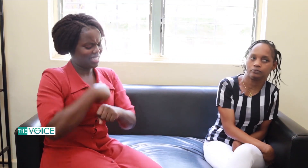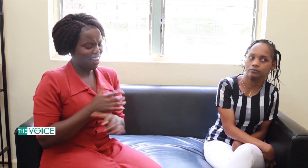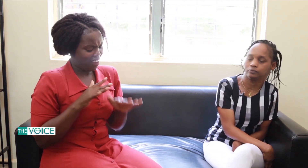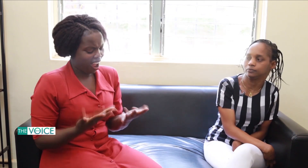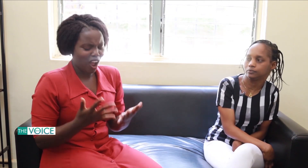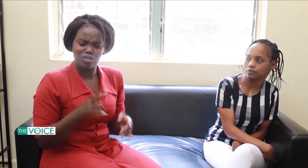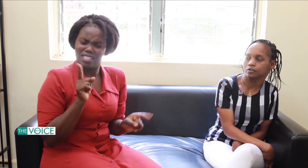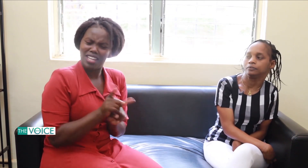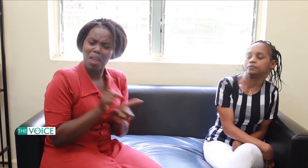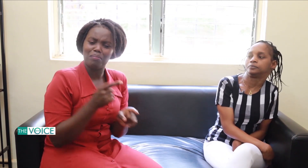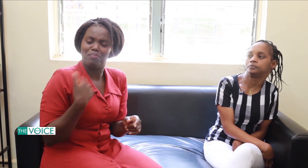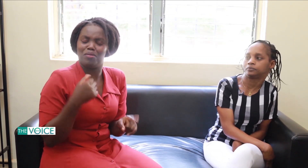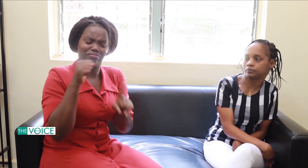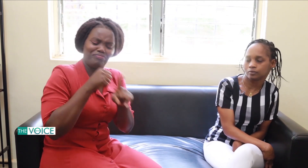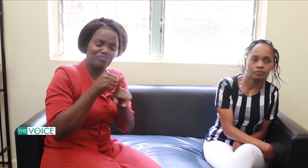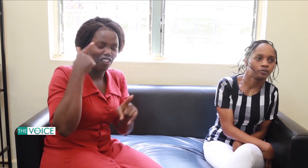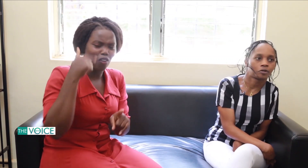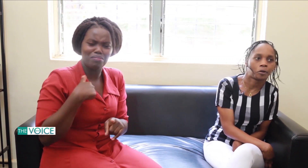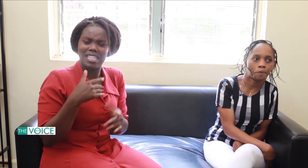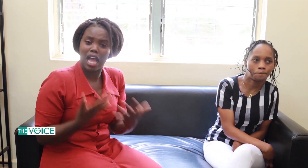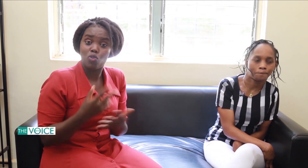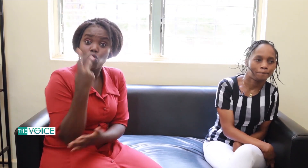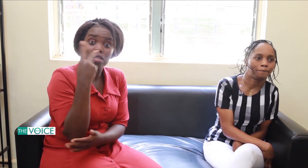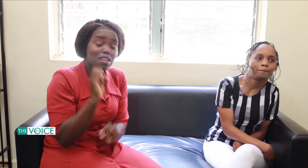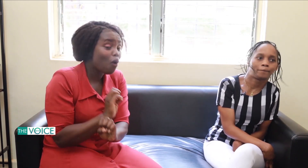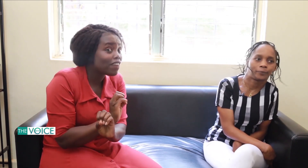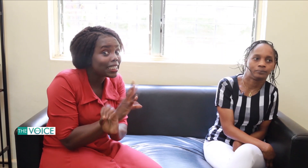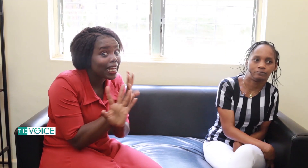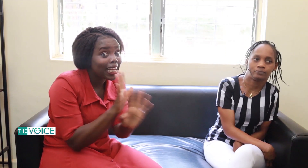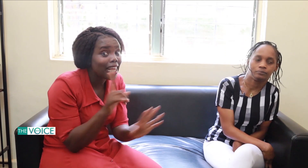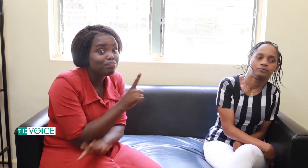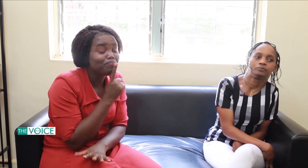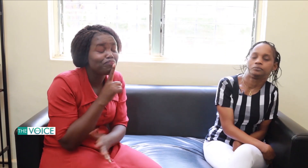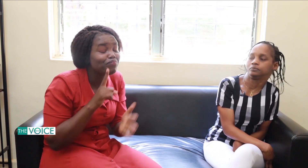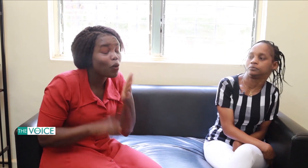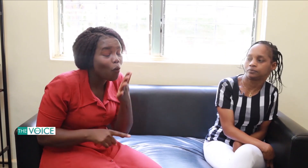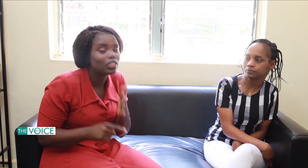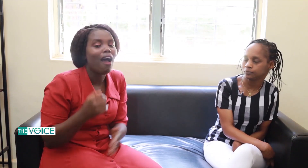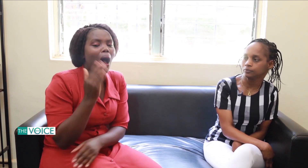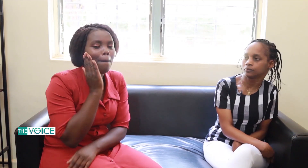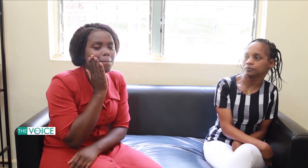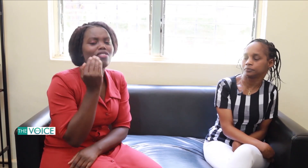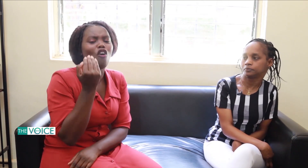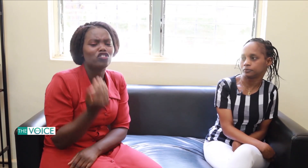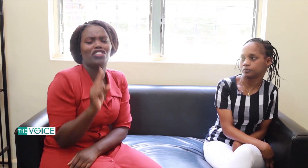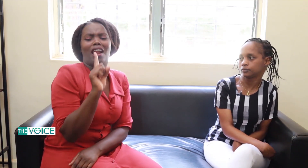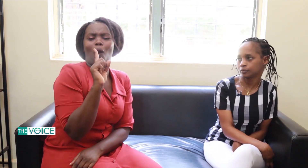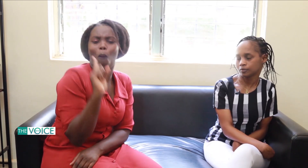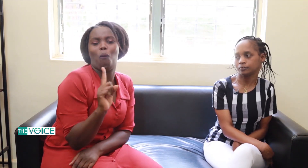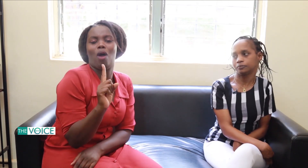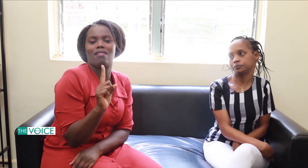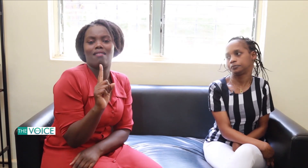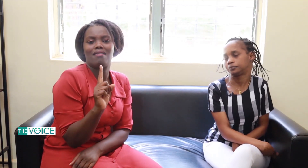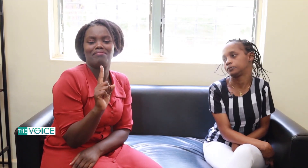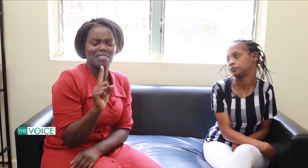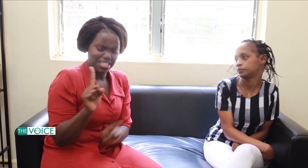if you have a CP, how can you defend yourself? How can you advocate for yourself? You have seen clearly and you've heard clearly.